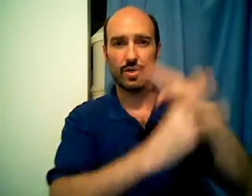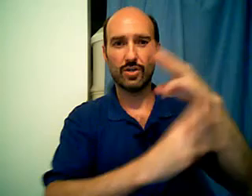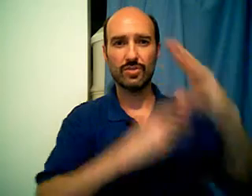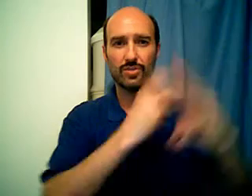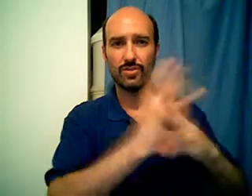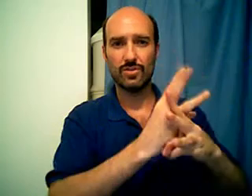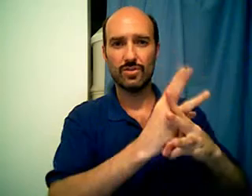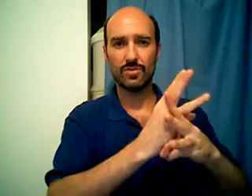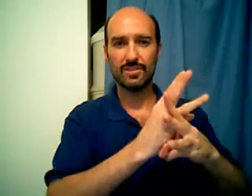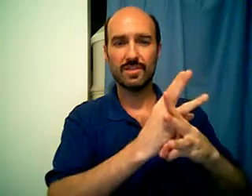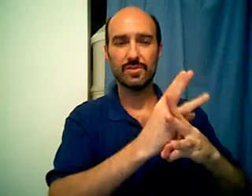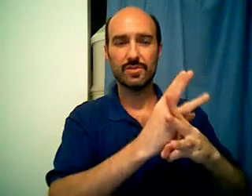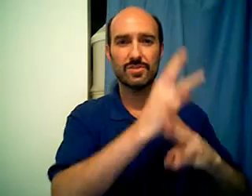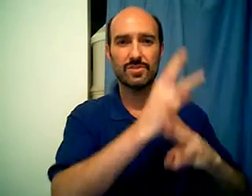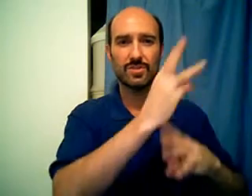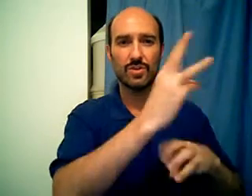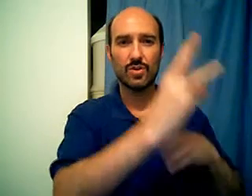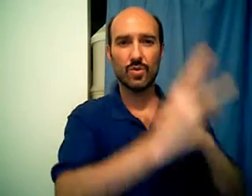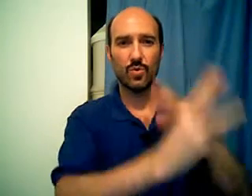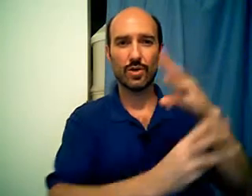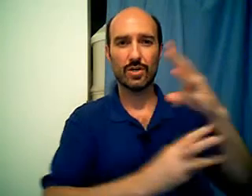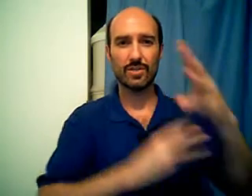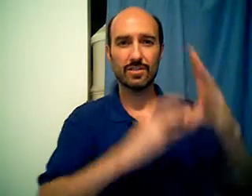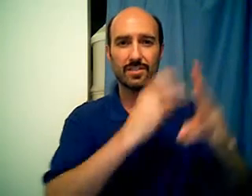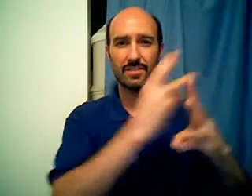world, with the W's, world.